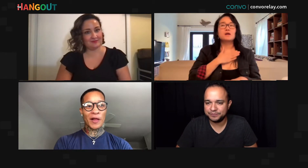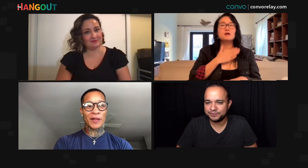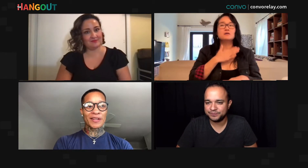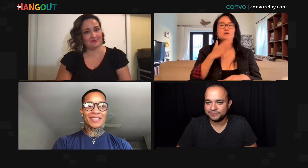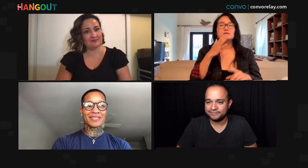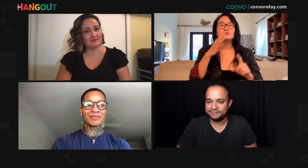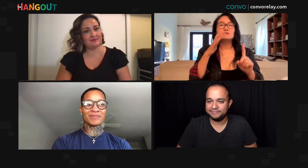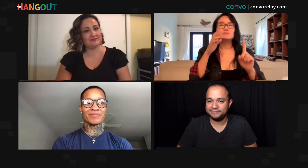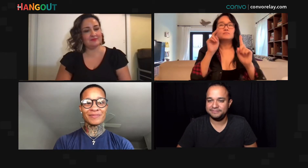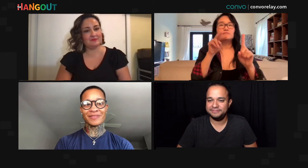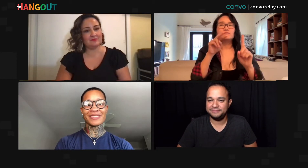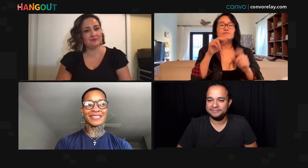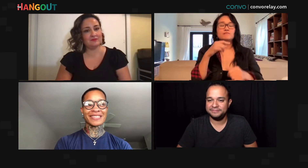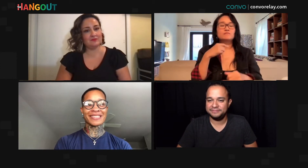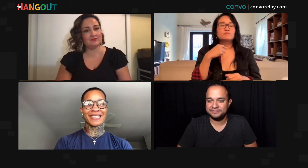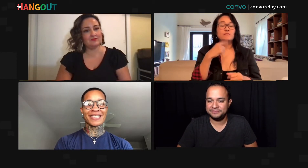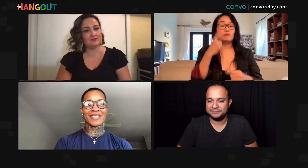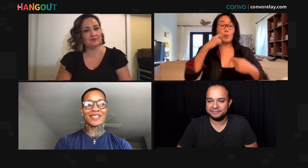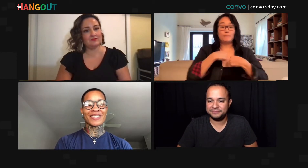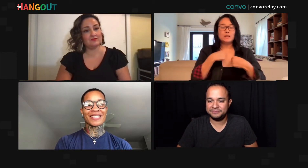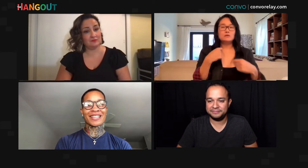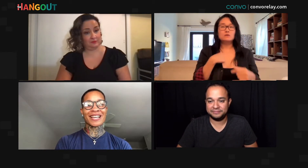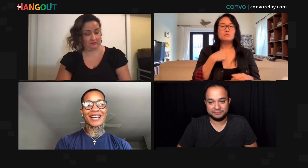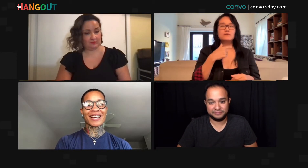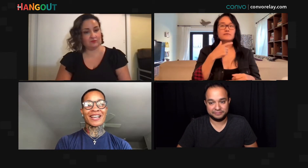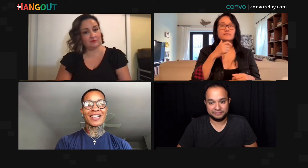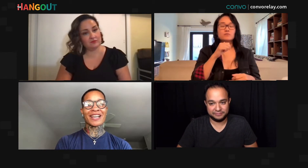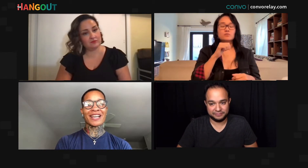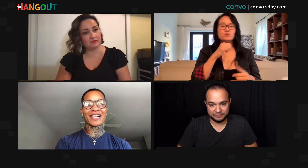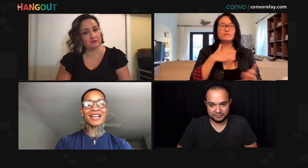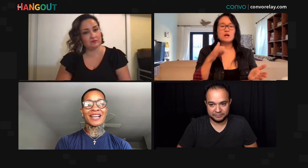And this is Cami. I'll go first. So for me,